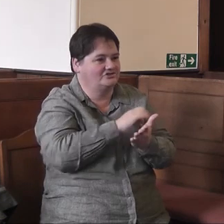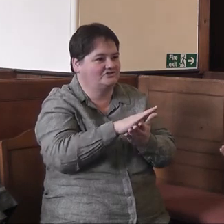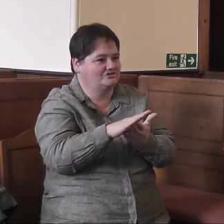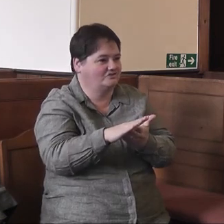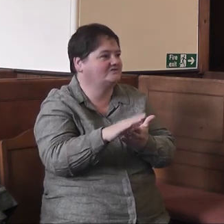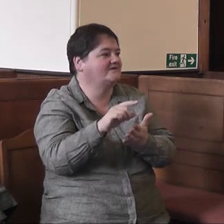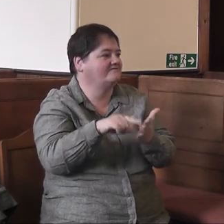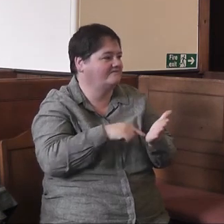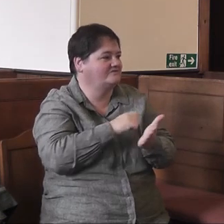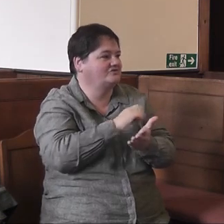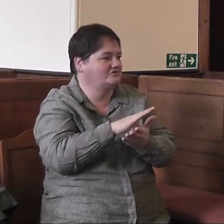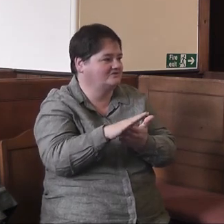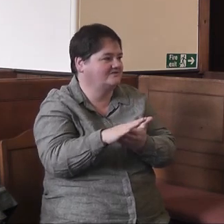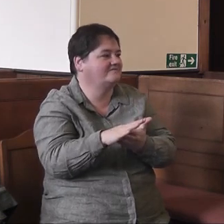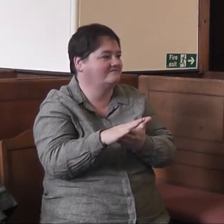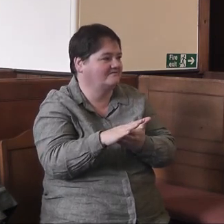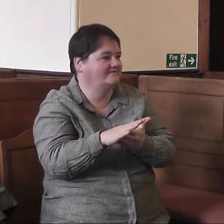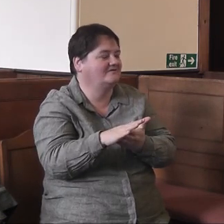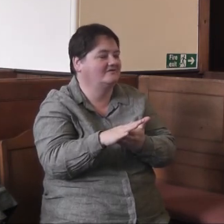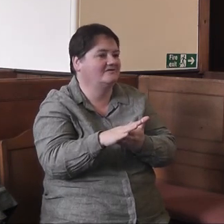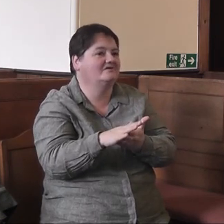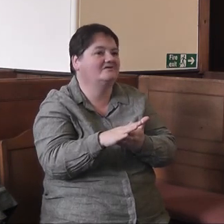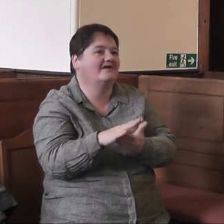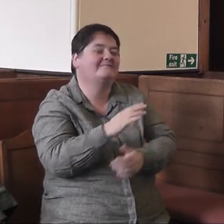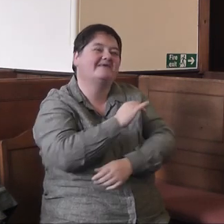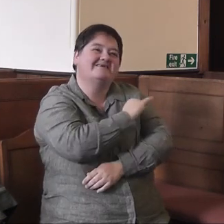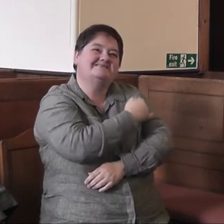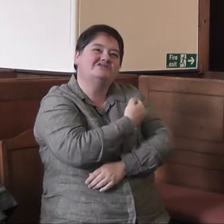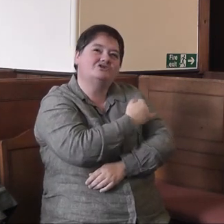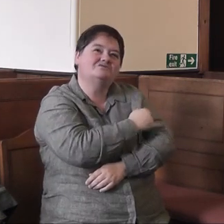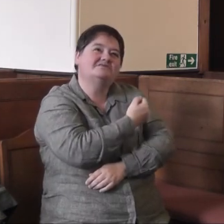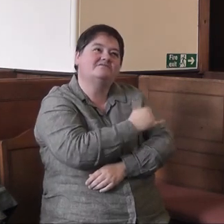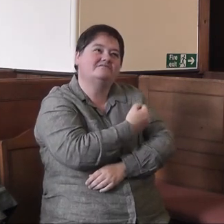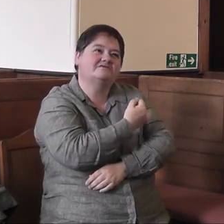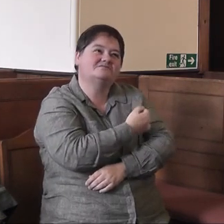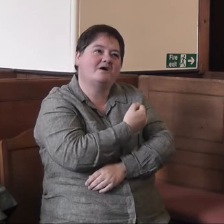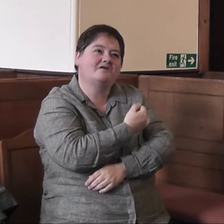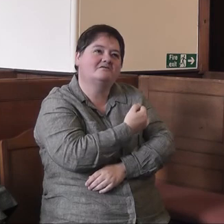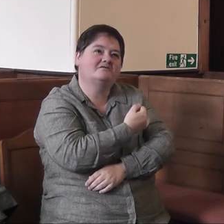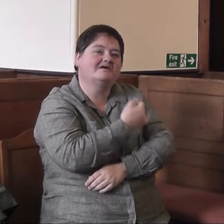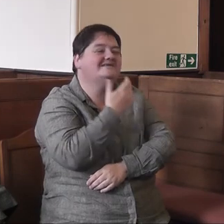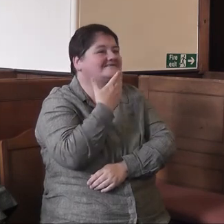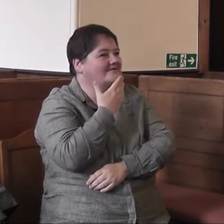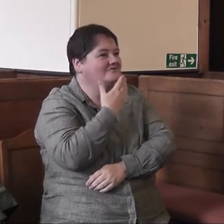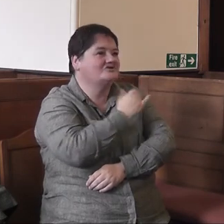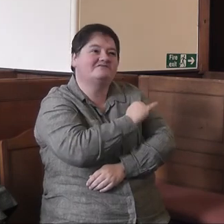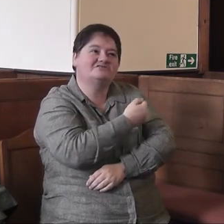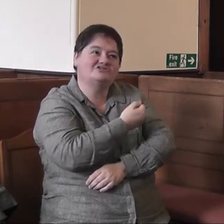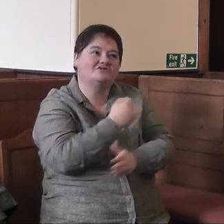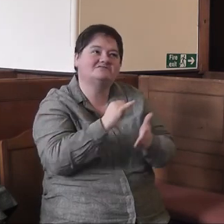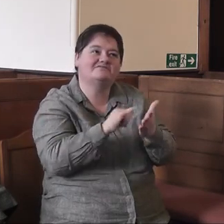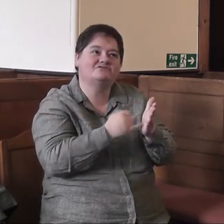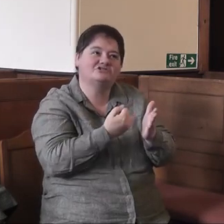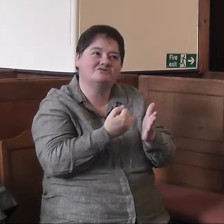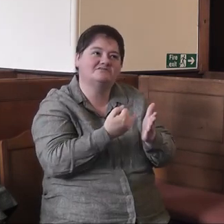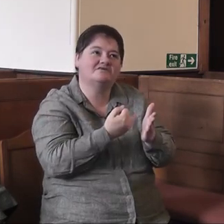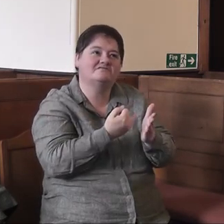right. Joseph. Joseph. Yeah, right, got you. There's a Joseph as well. See, I'm not sure if it's a Joseph or Joseph